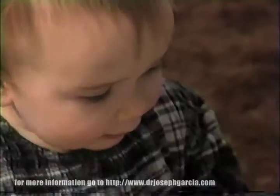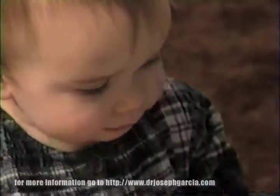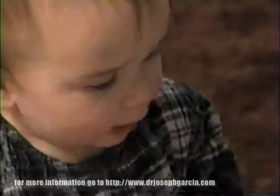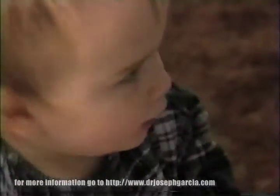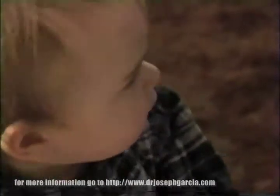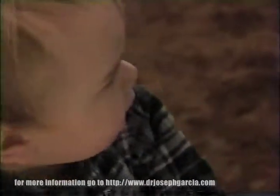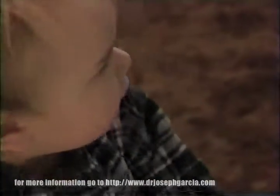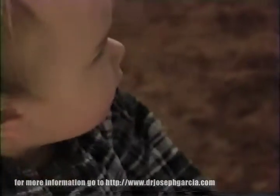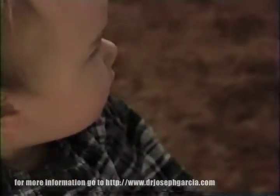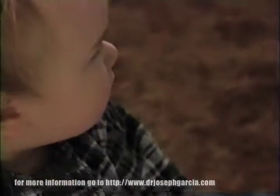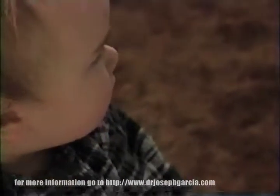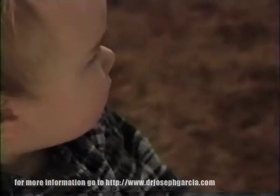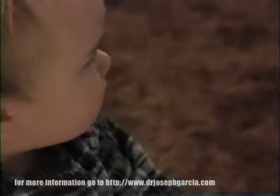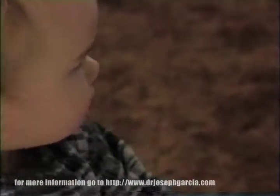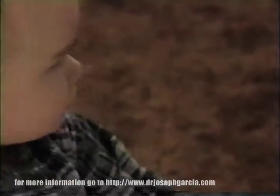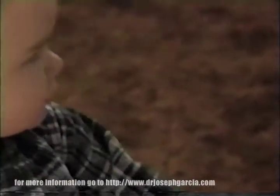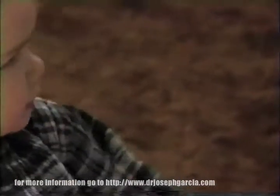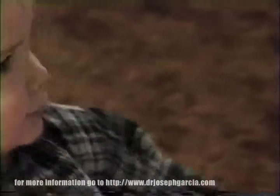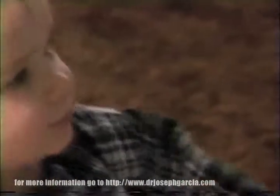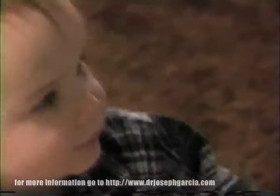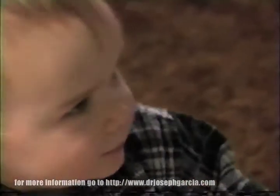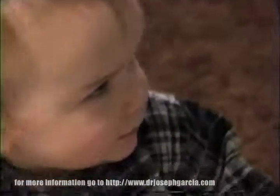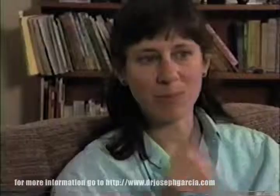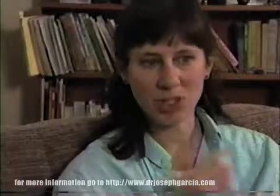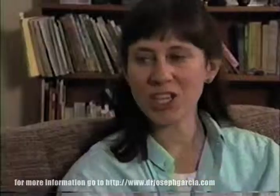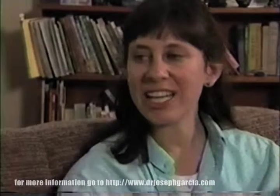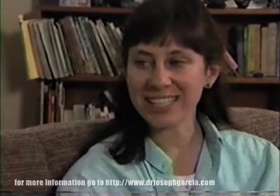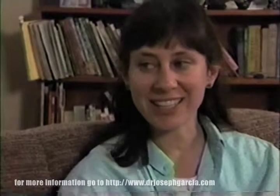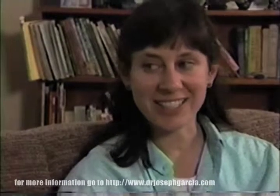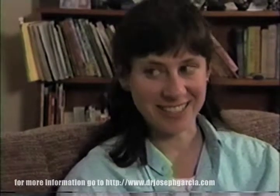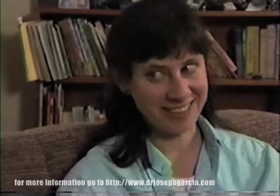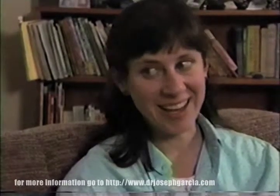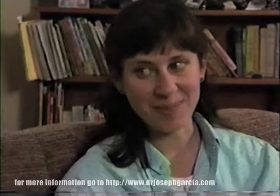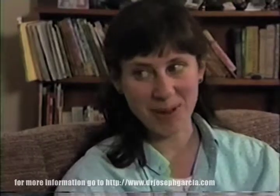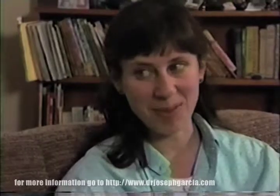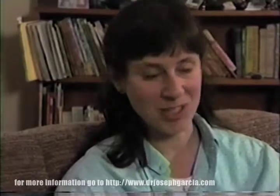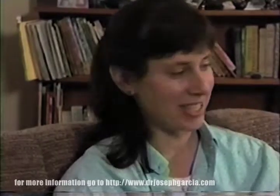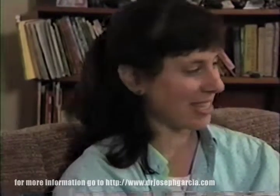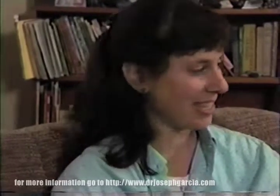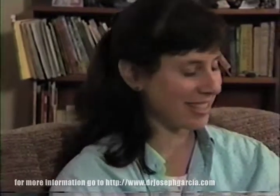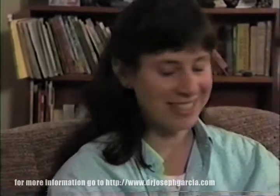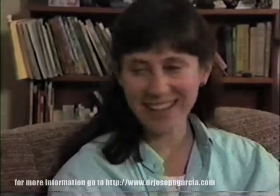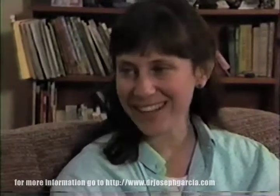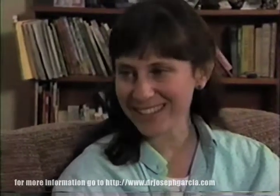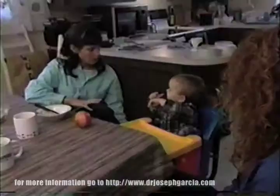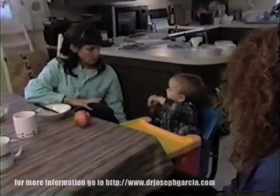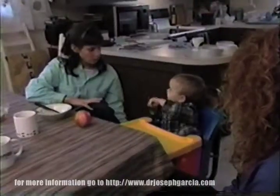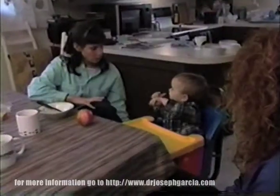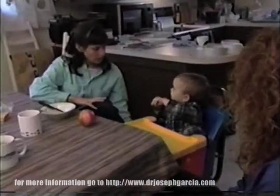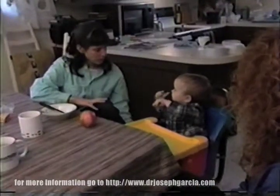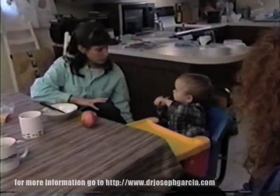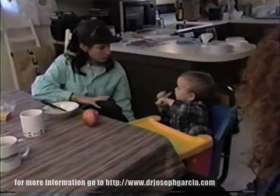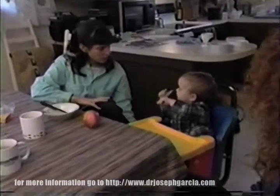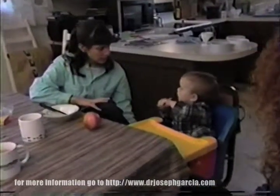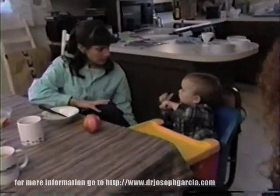age can't tell you what they're thinking in words, but she can tell us a lot about what she's thinking in signs. What is